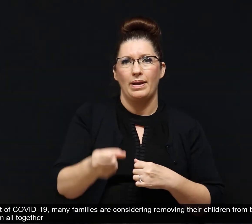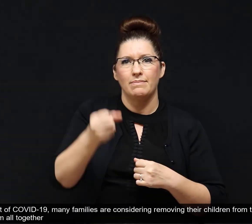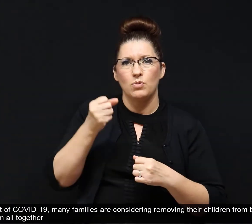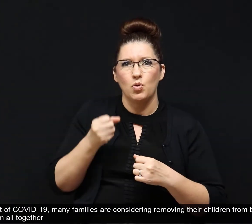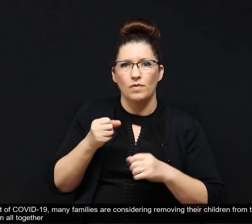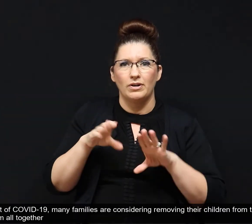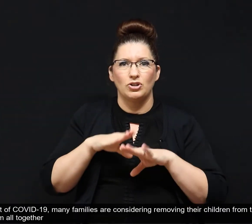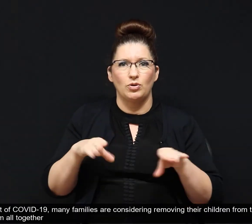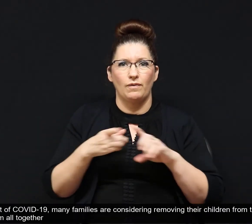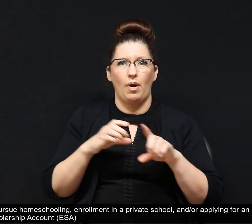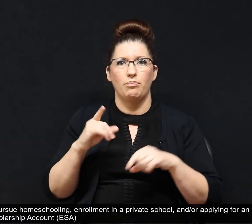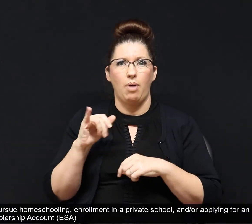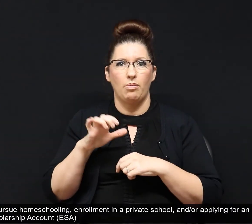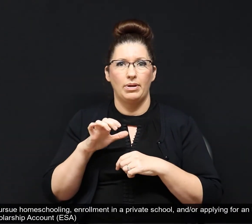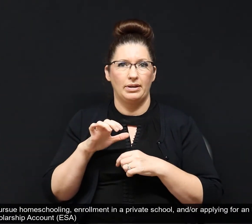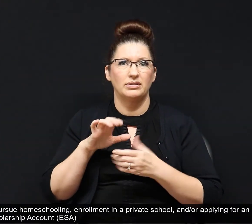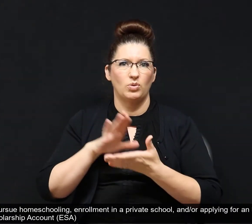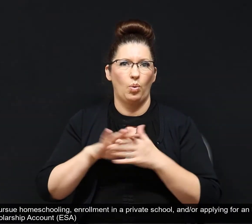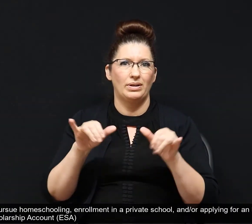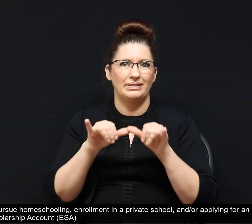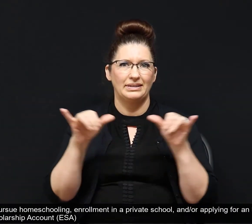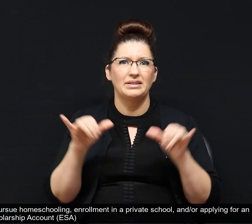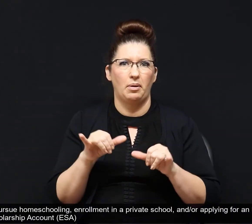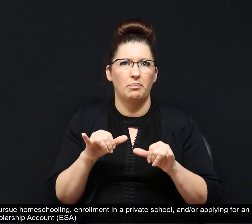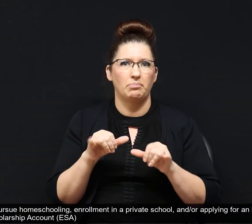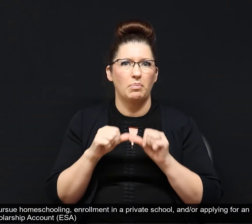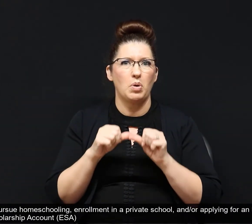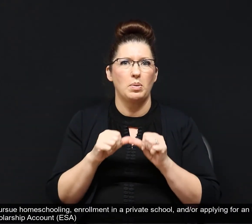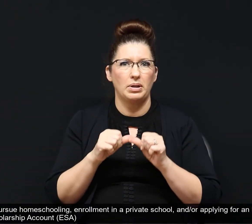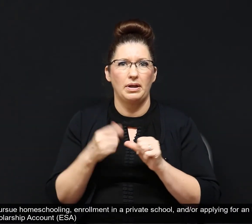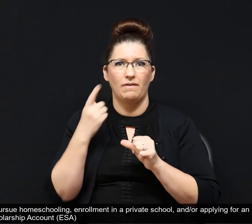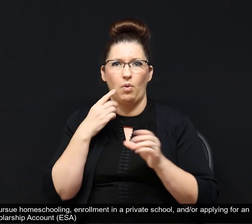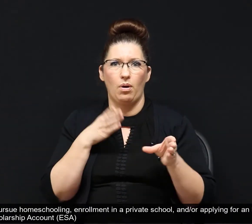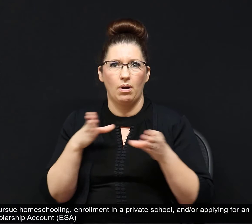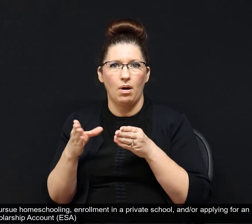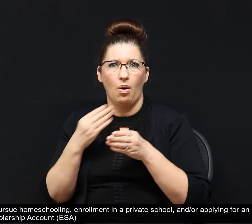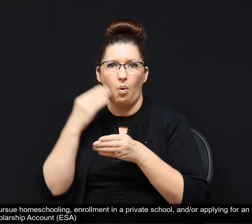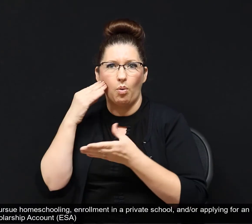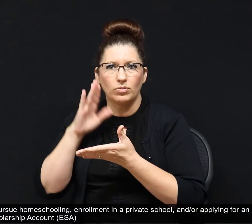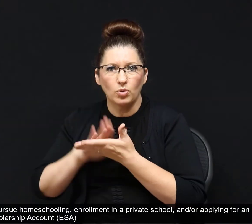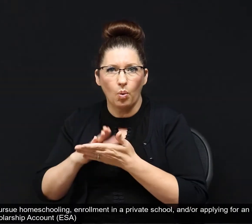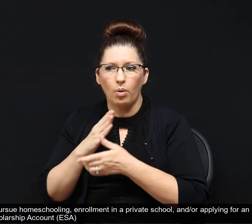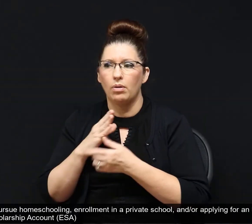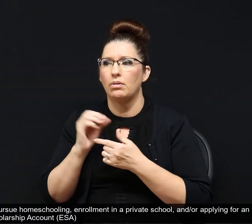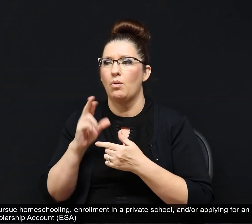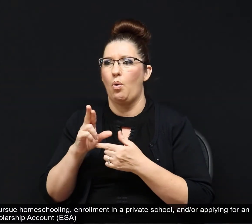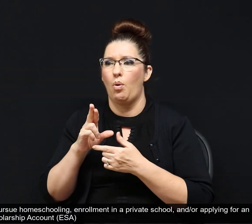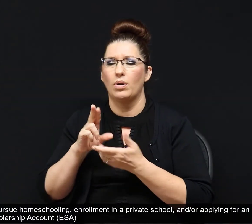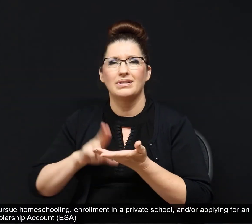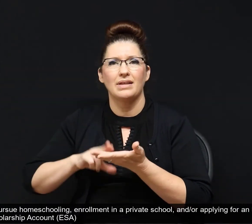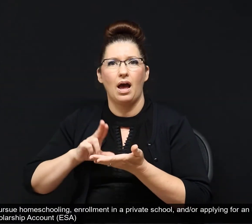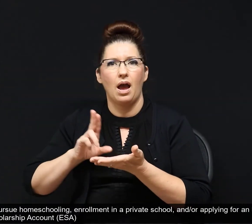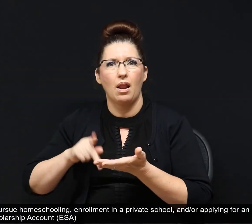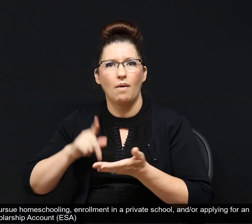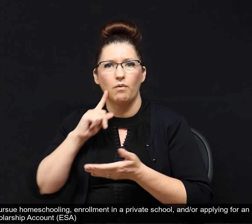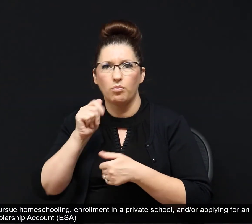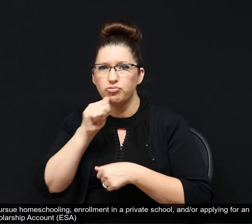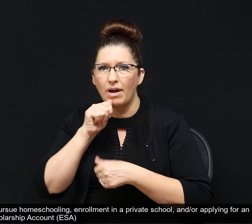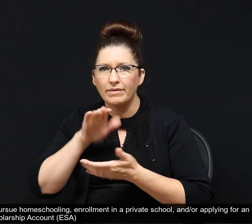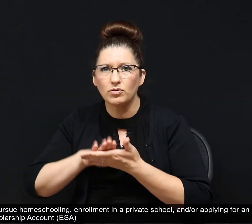altogether to pursue homeschooling, enrollment in a private school, and/or applying for an Empowerment